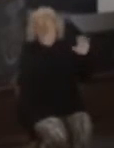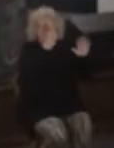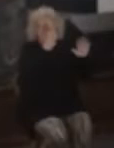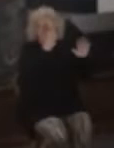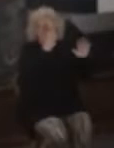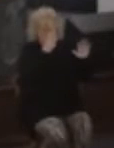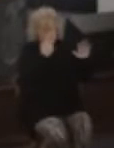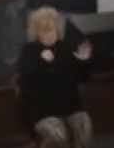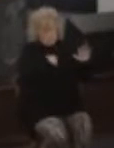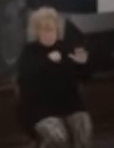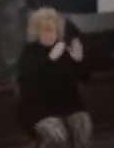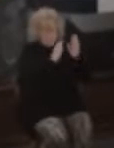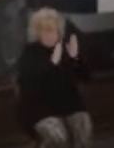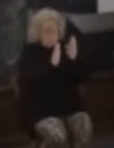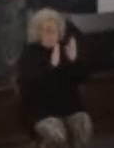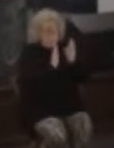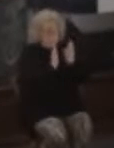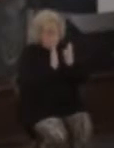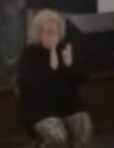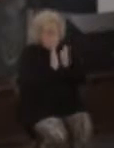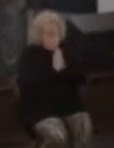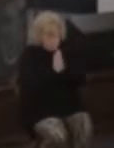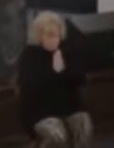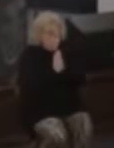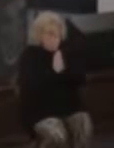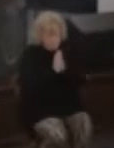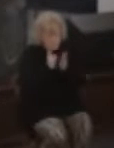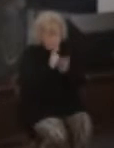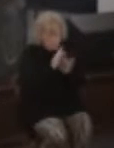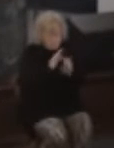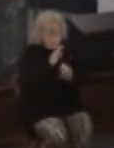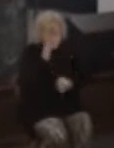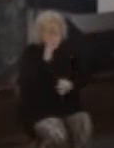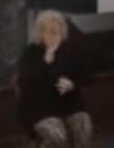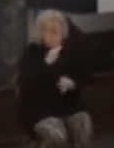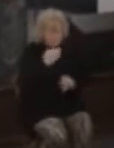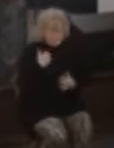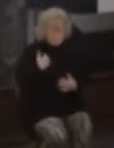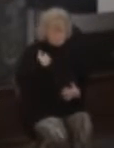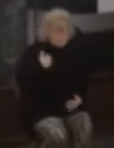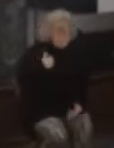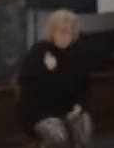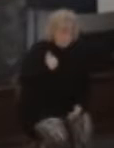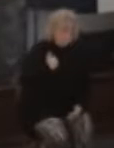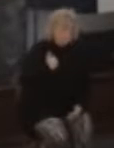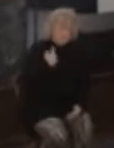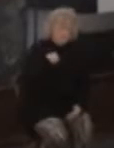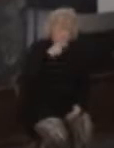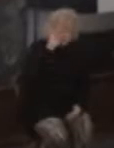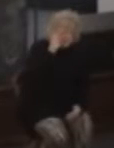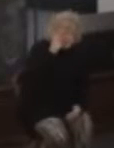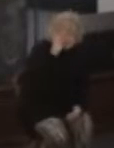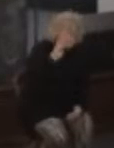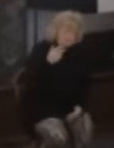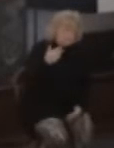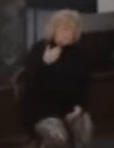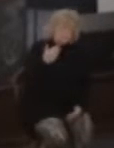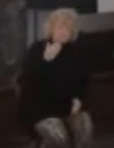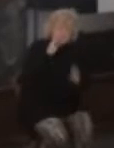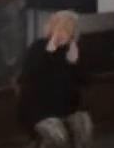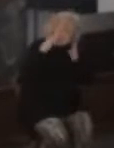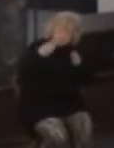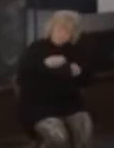that we would avail ourselves to your Holy Spirit and allow you to just speak to us. Help